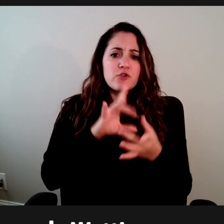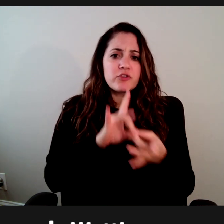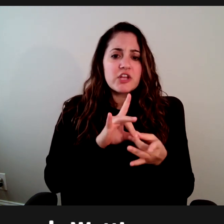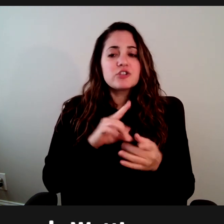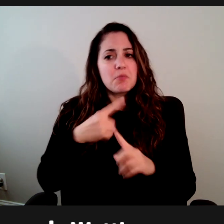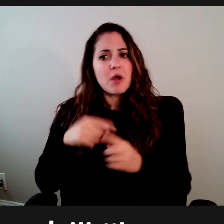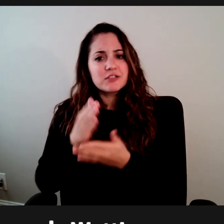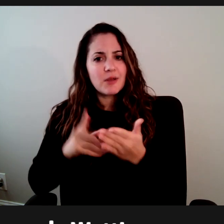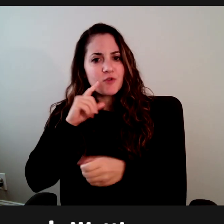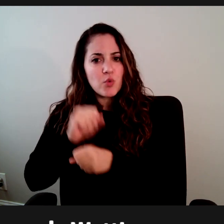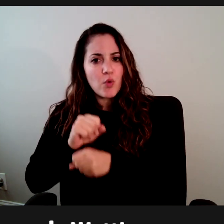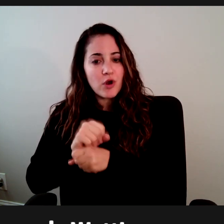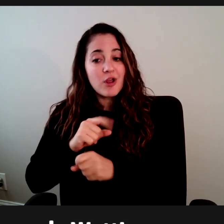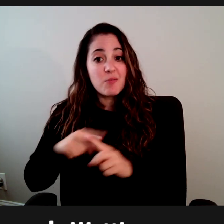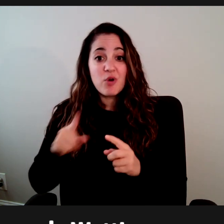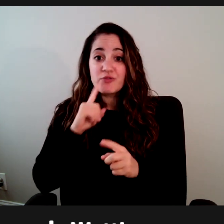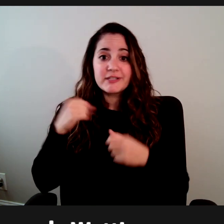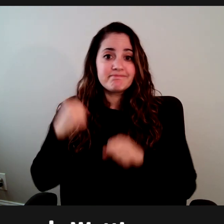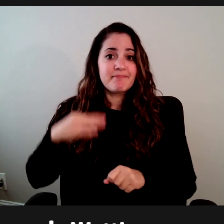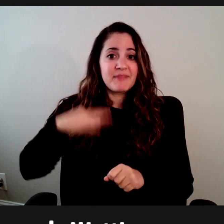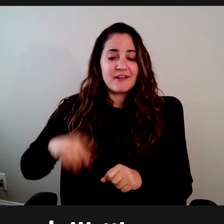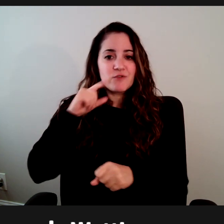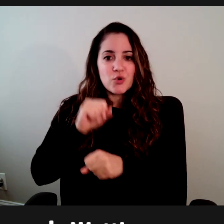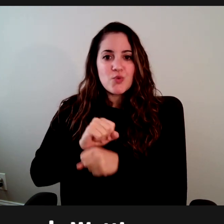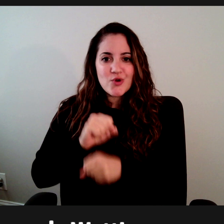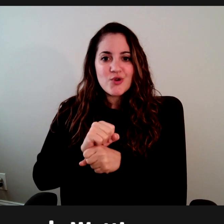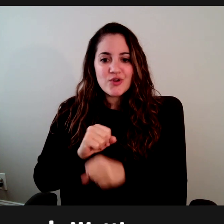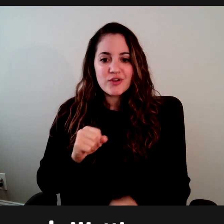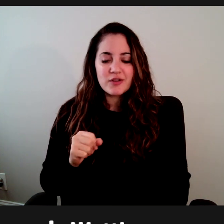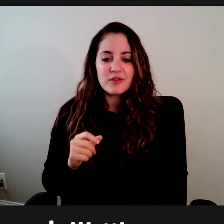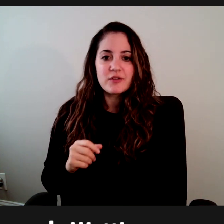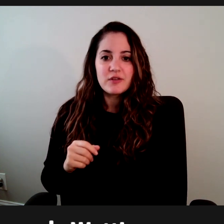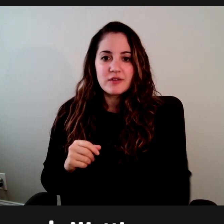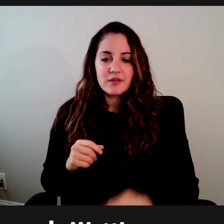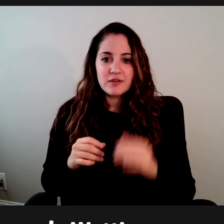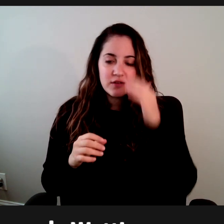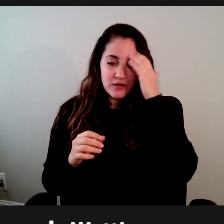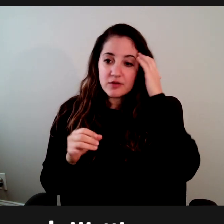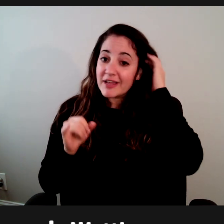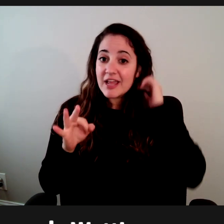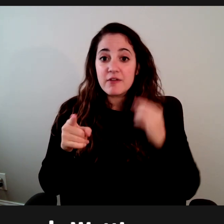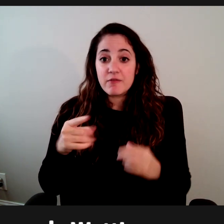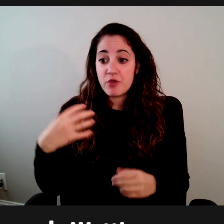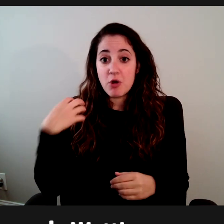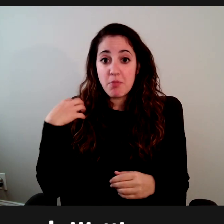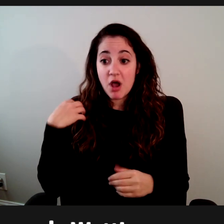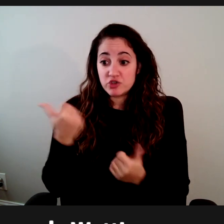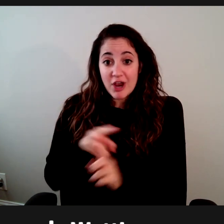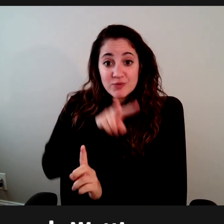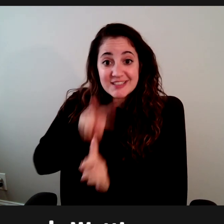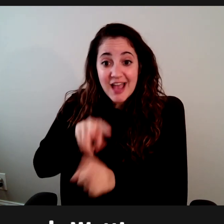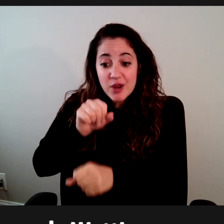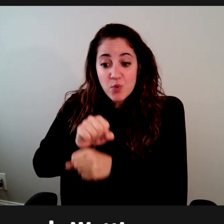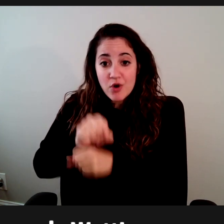work stuff, it really ended up benefiting them in that way, that they were able to not take on this other piece of